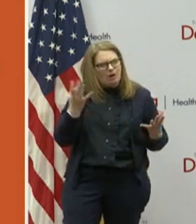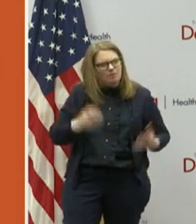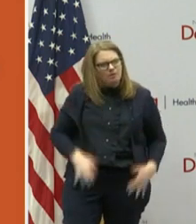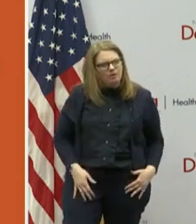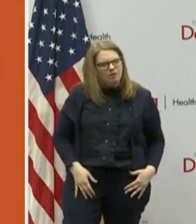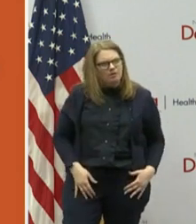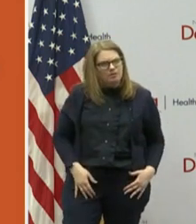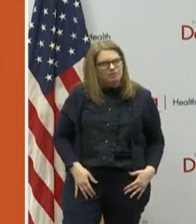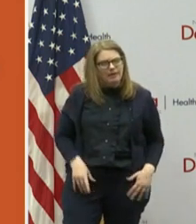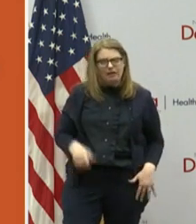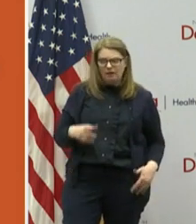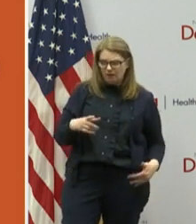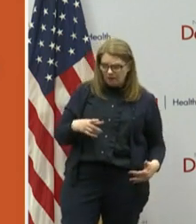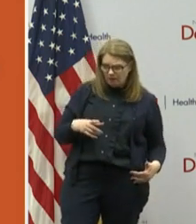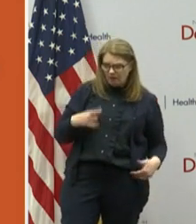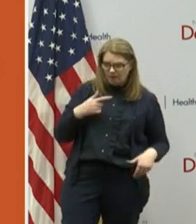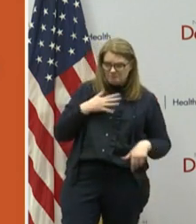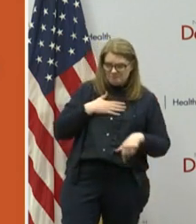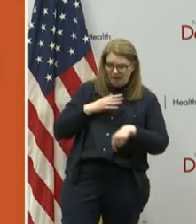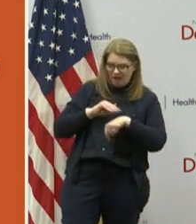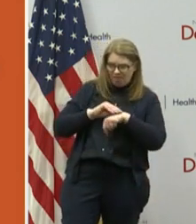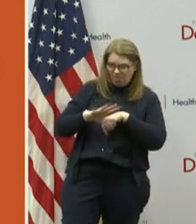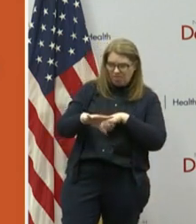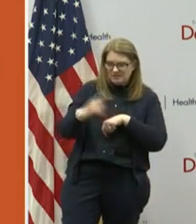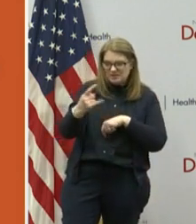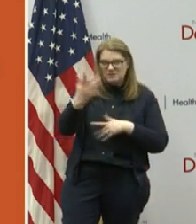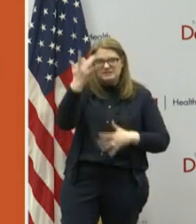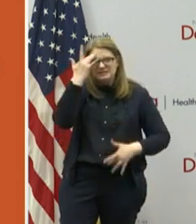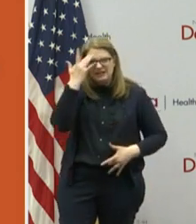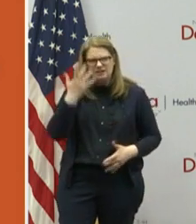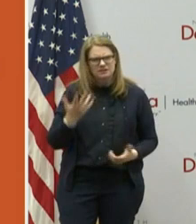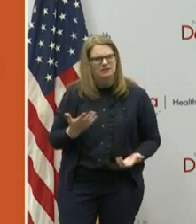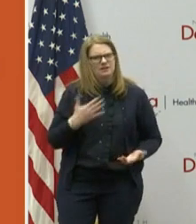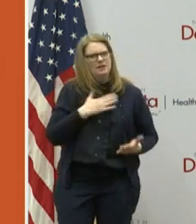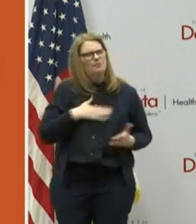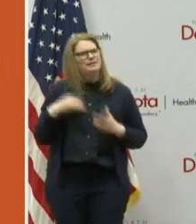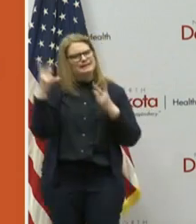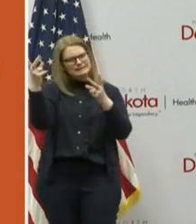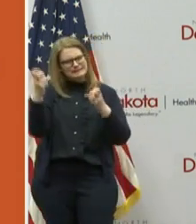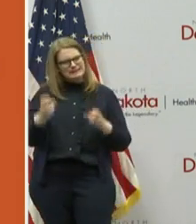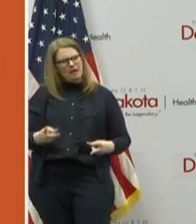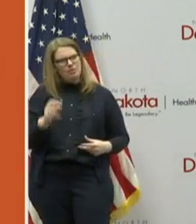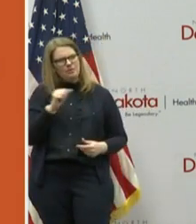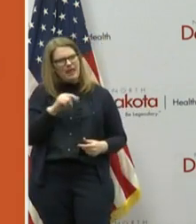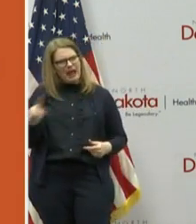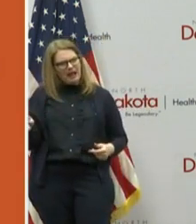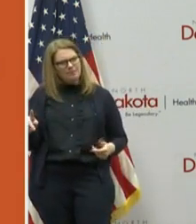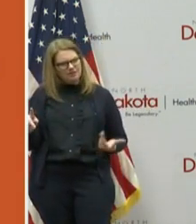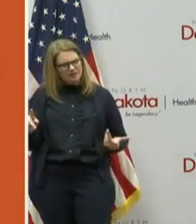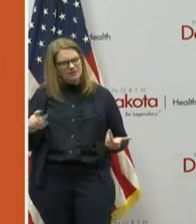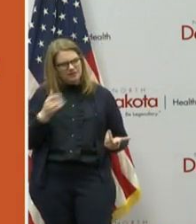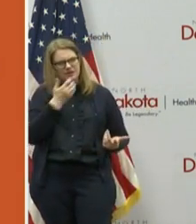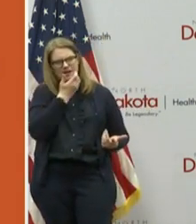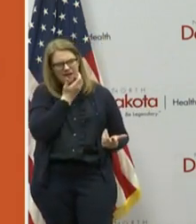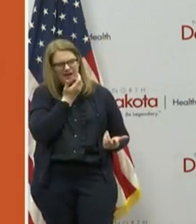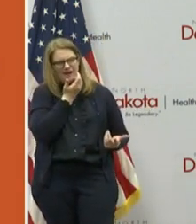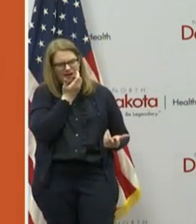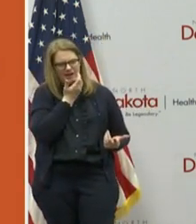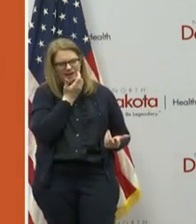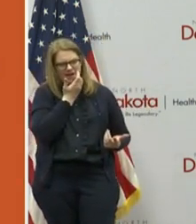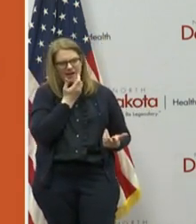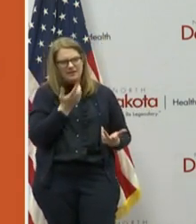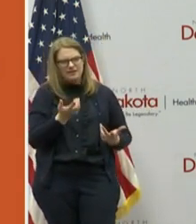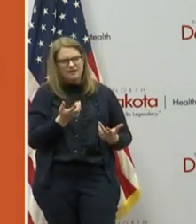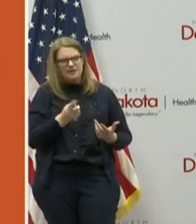position. Please download the app. Help us build an effective app. Help us put